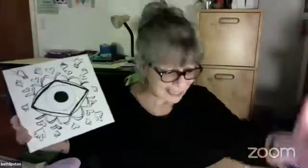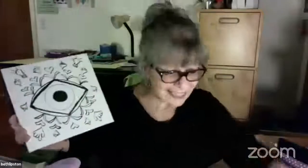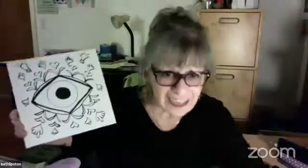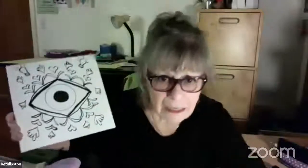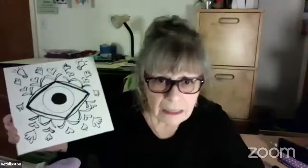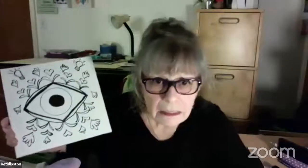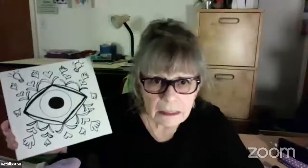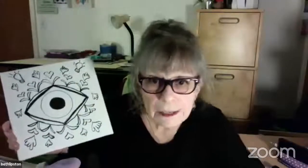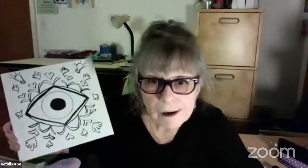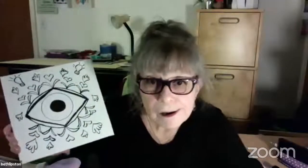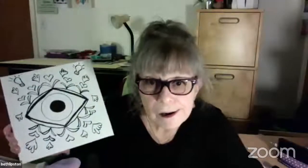Okay.